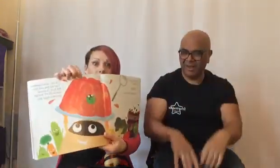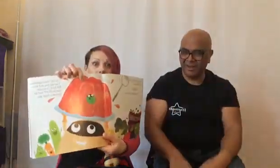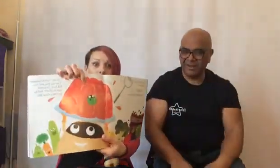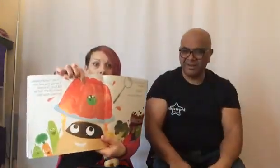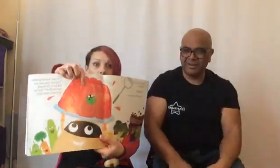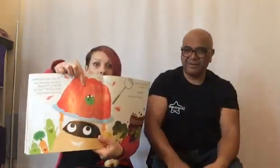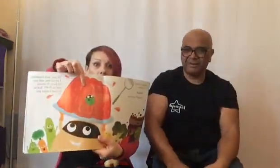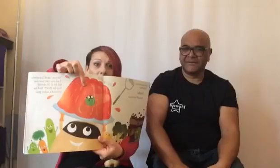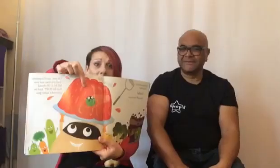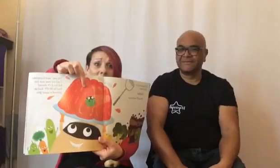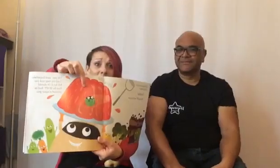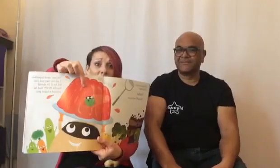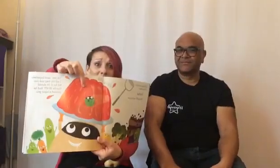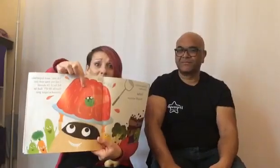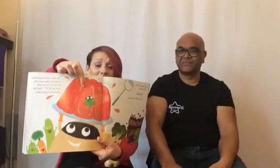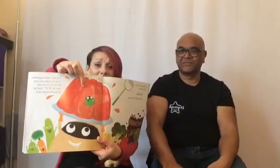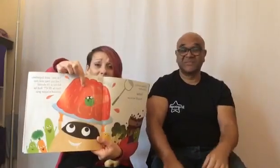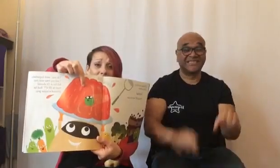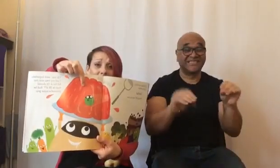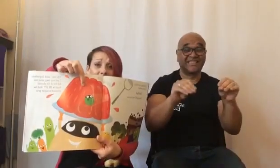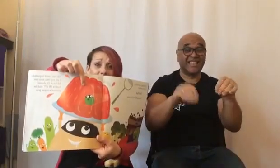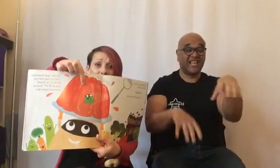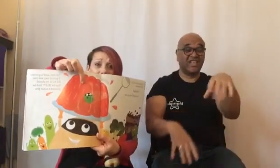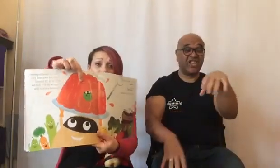Look at that. He's in a jelly.